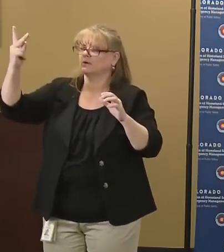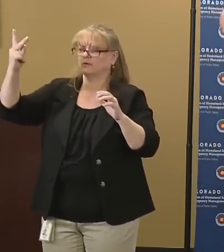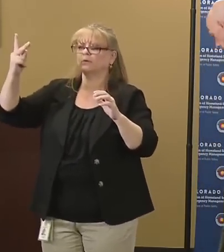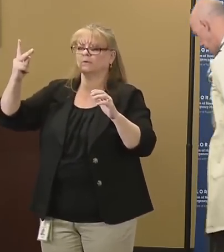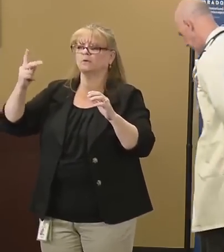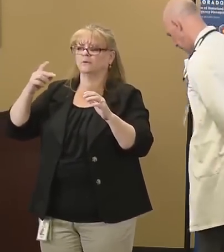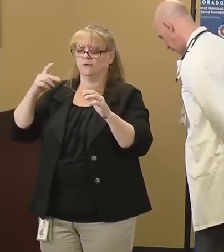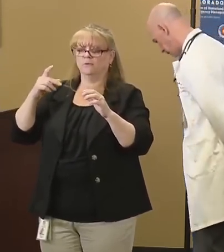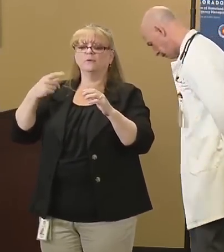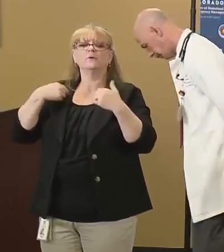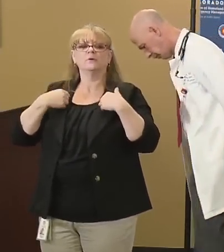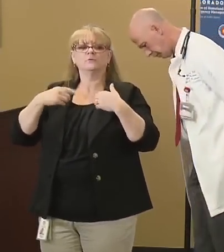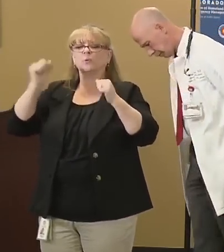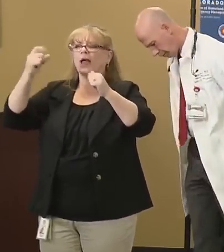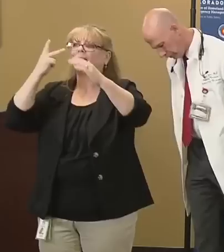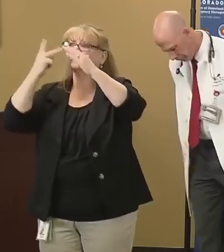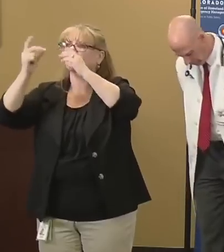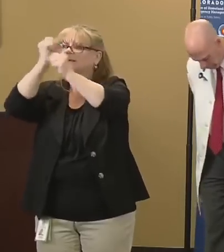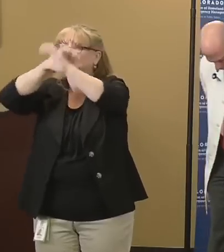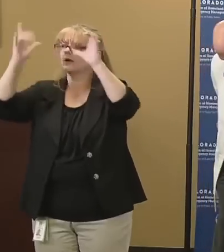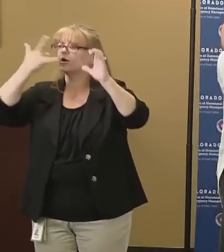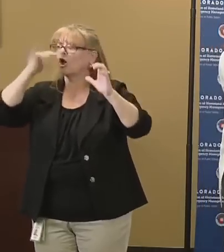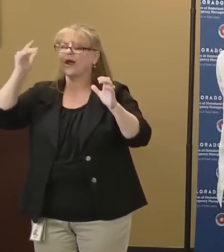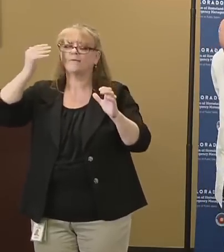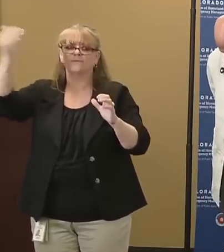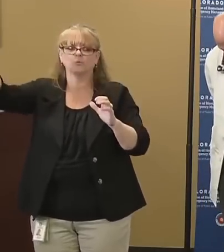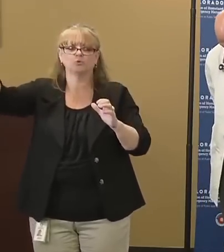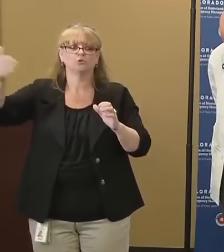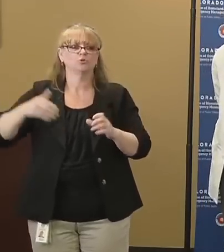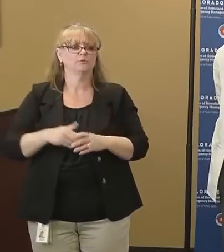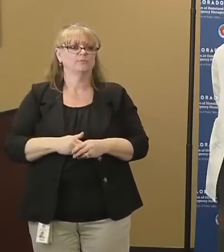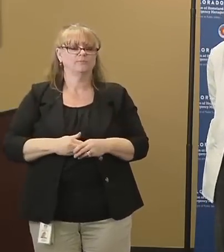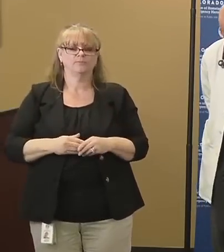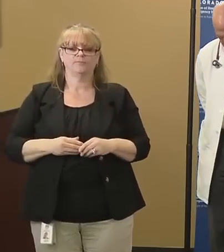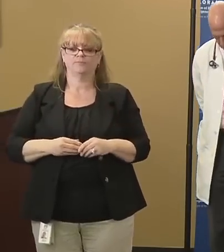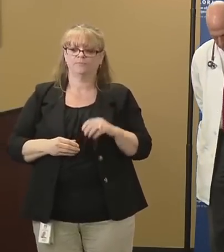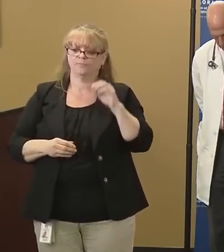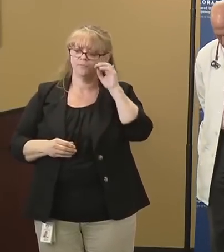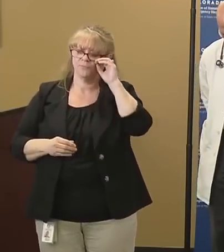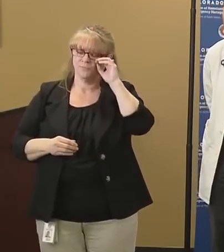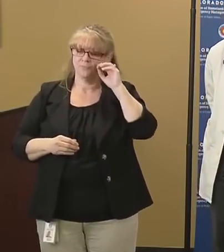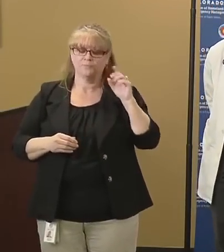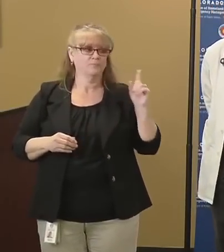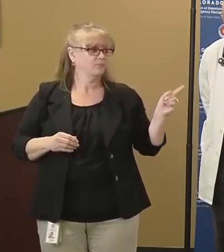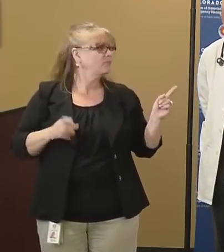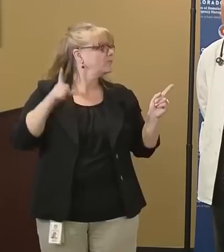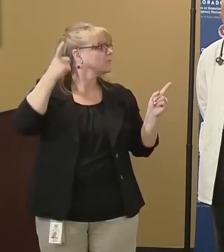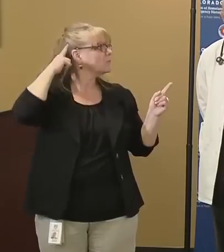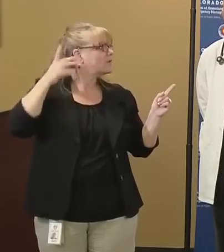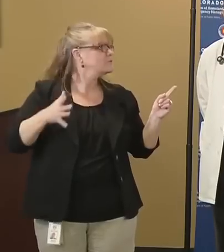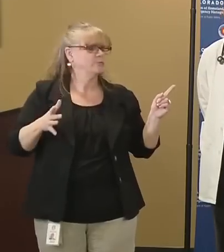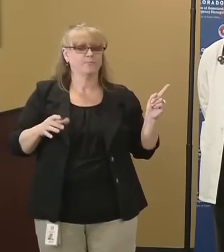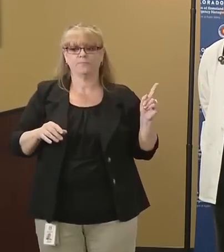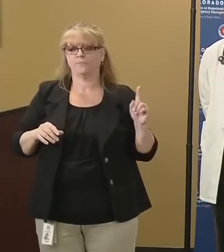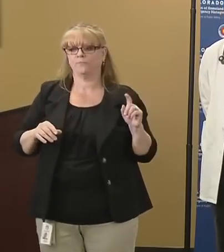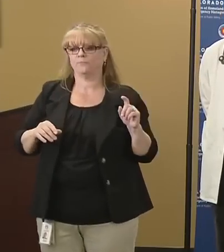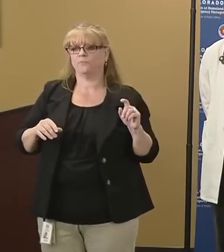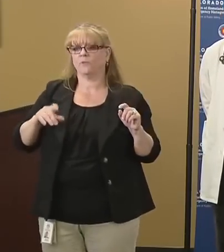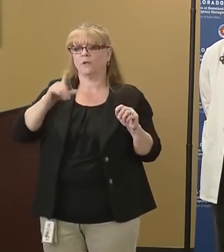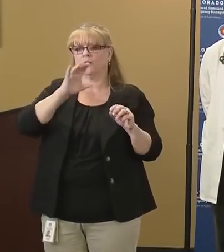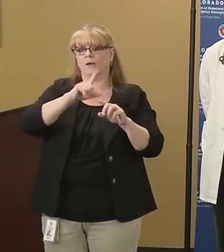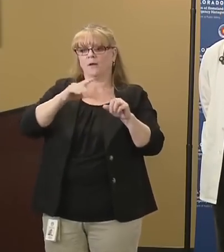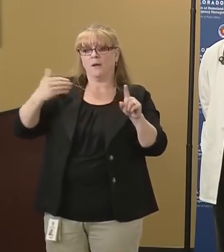we'll track over the next few days, again, if we've moved from doubling every 1.6 days to doubling every 5 days, we have to see what that number